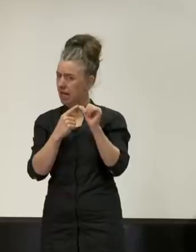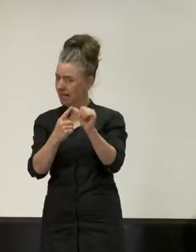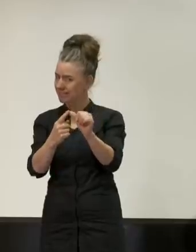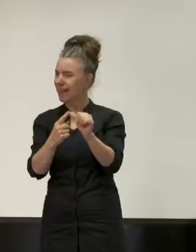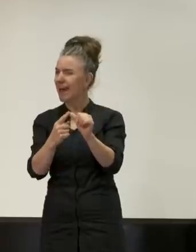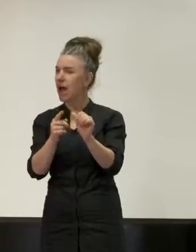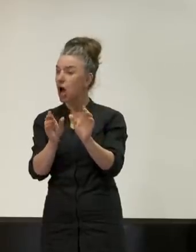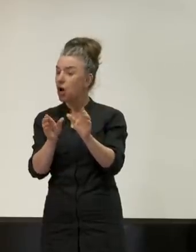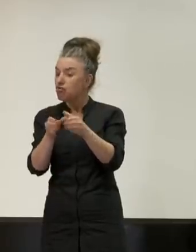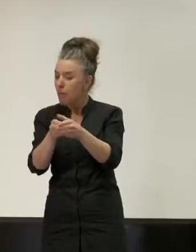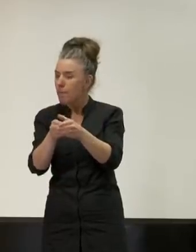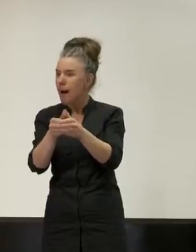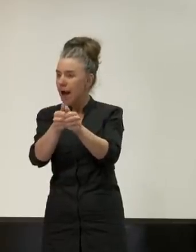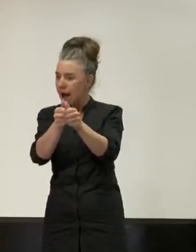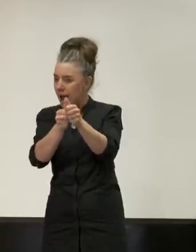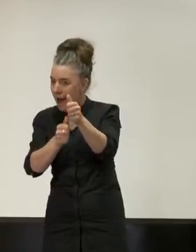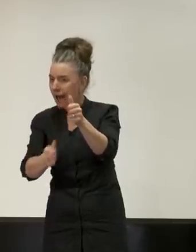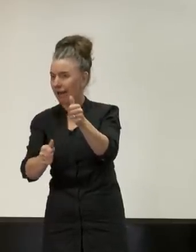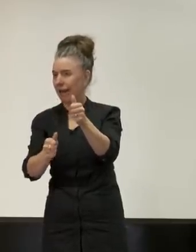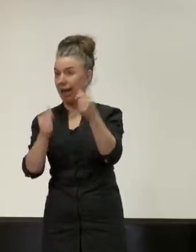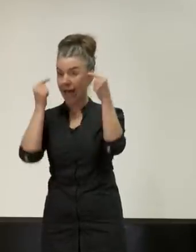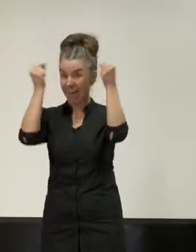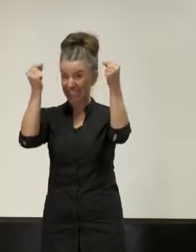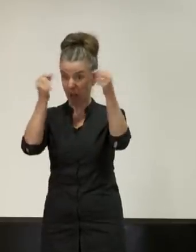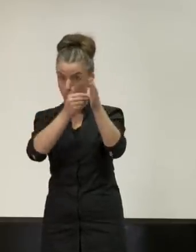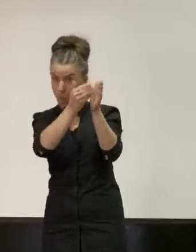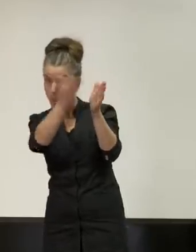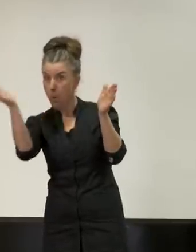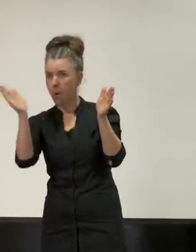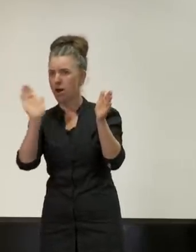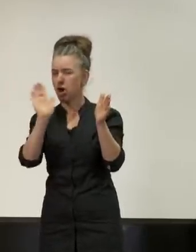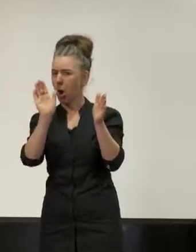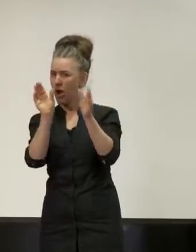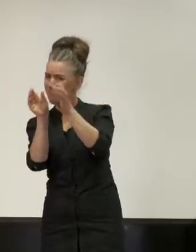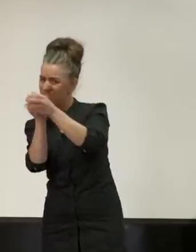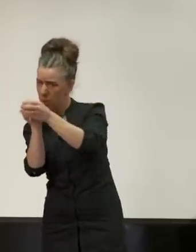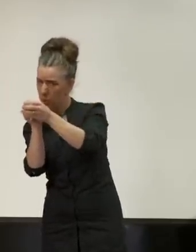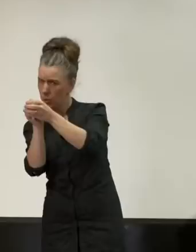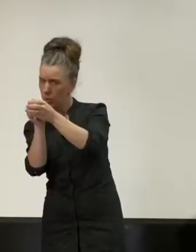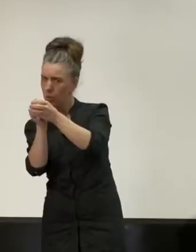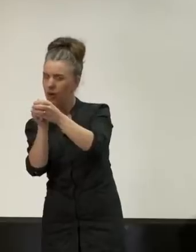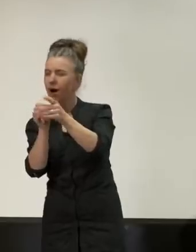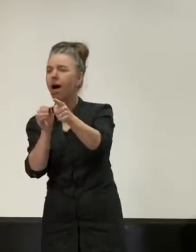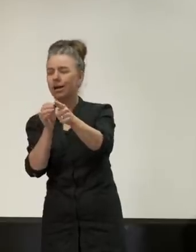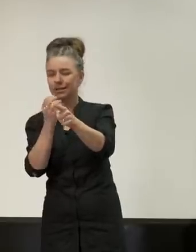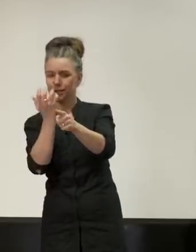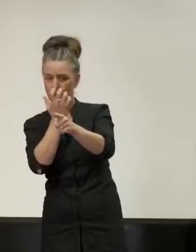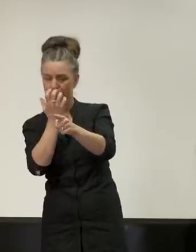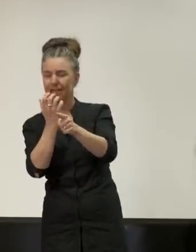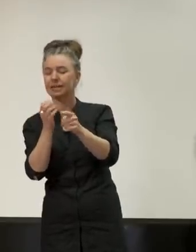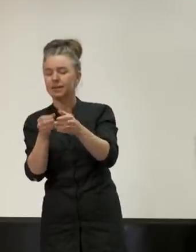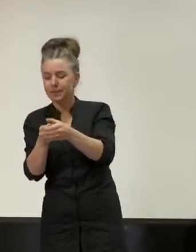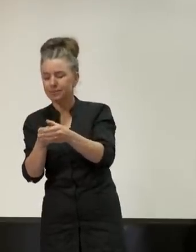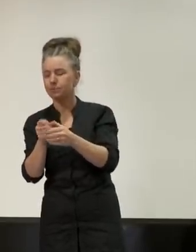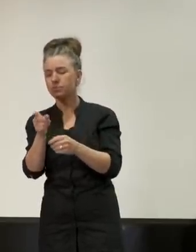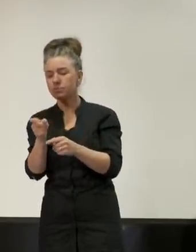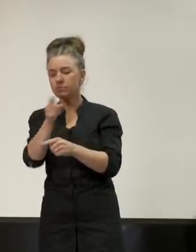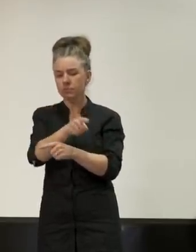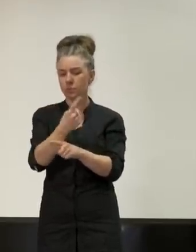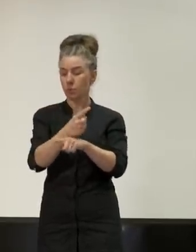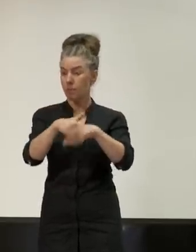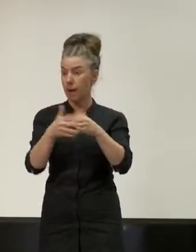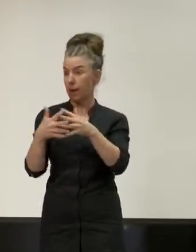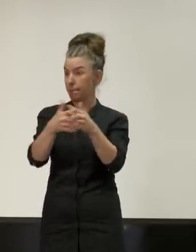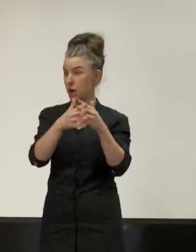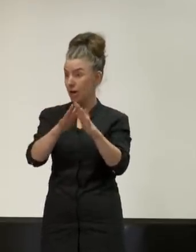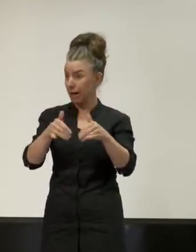blanche exemption for the entire production. That is not the case. Sorry, I didn't mean to imply that. No. In terms of the America's Cup as well, where are we